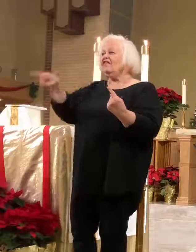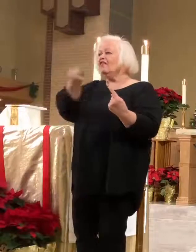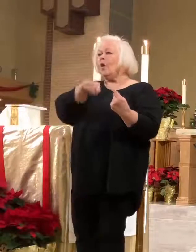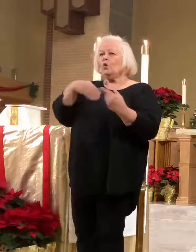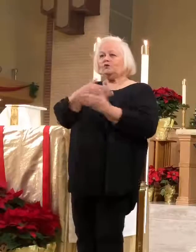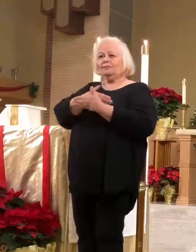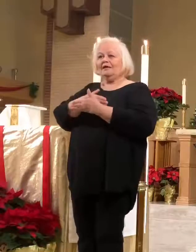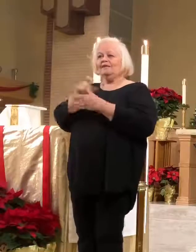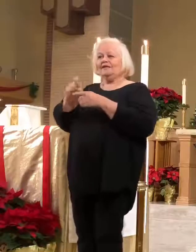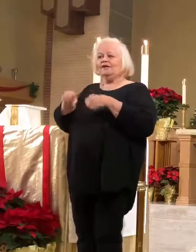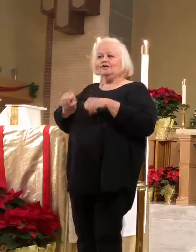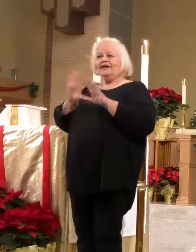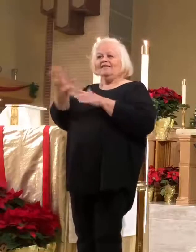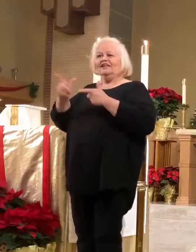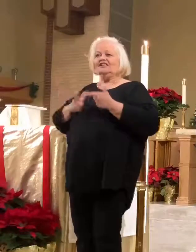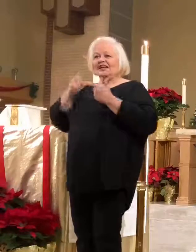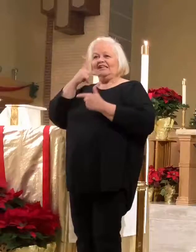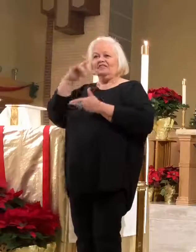that respect.